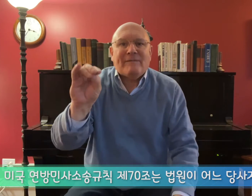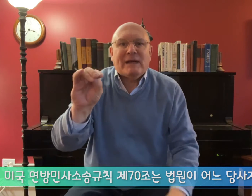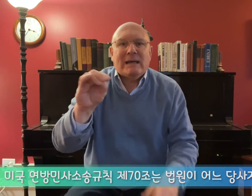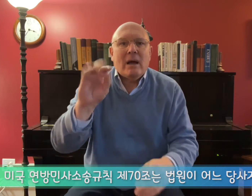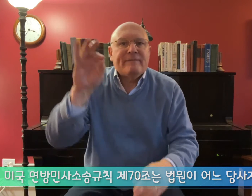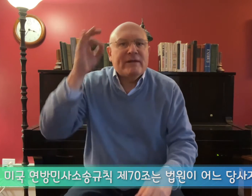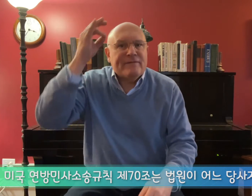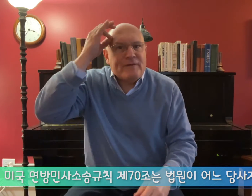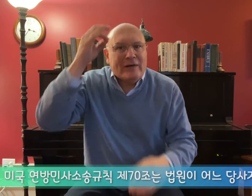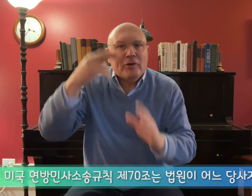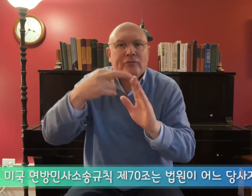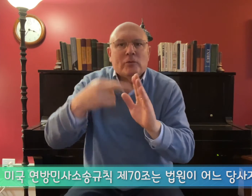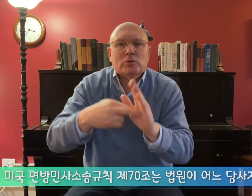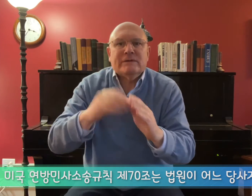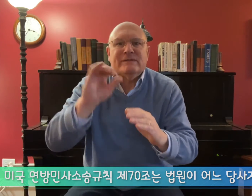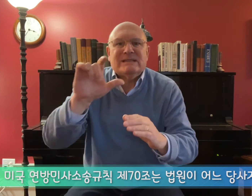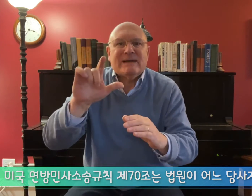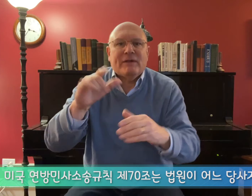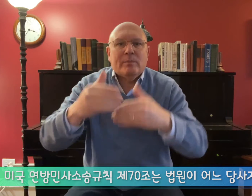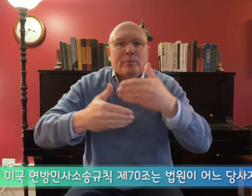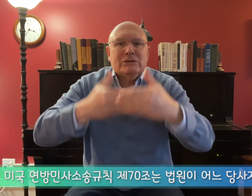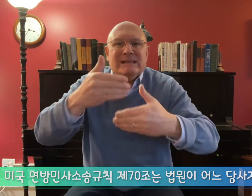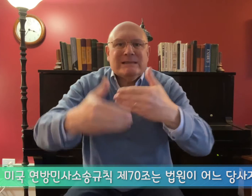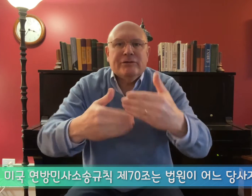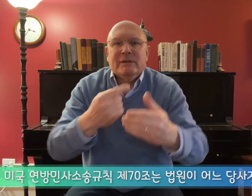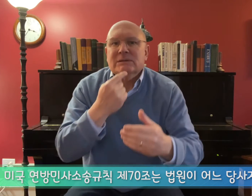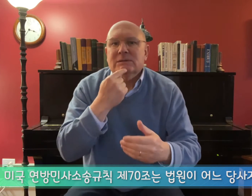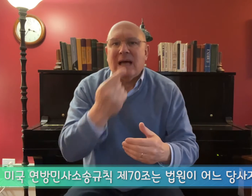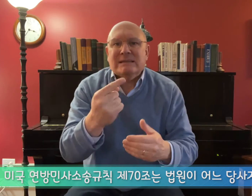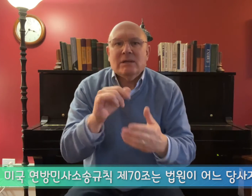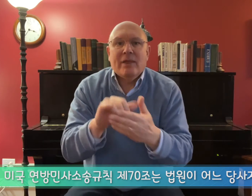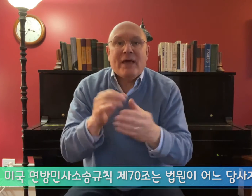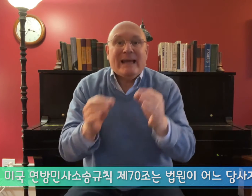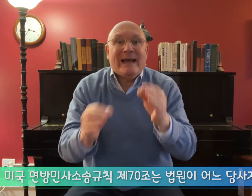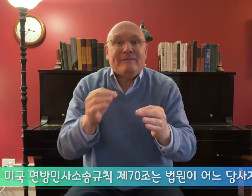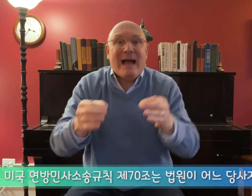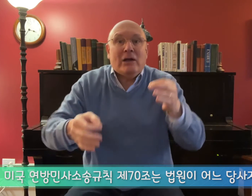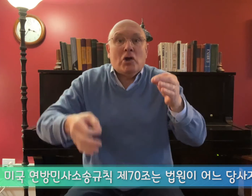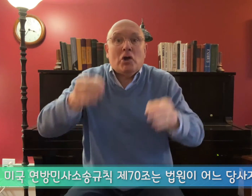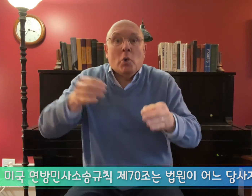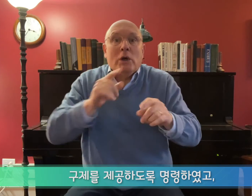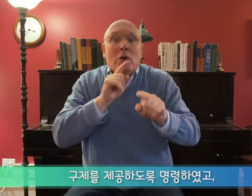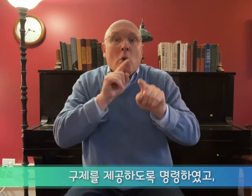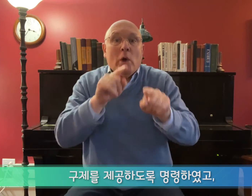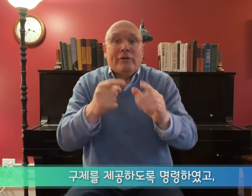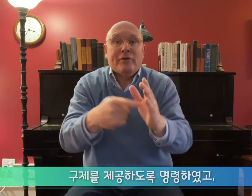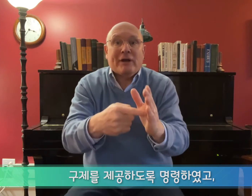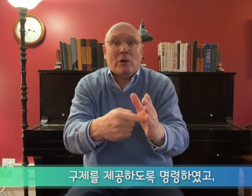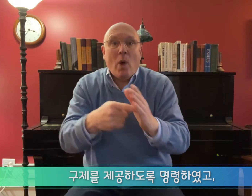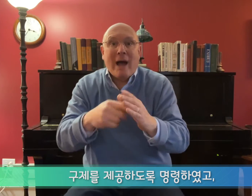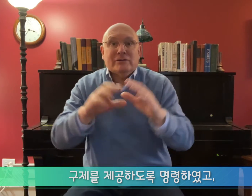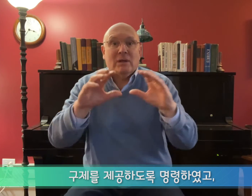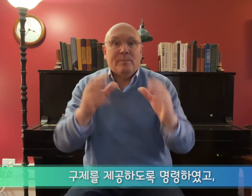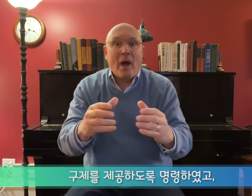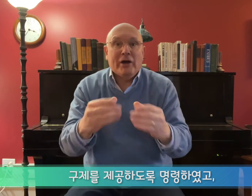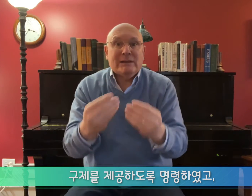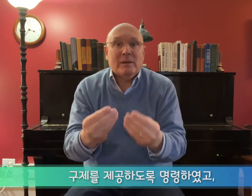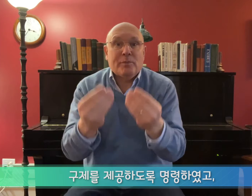Rule 70 of the Federal Rules of Civil Procedure states that if a court order requires